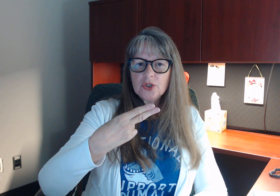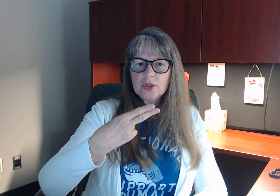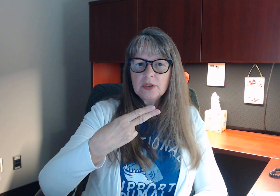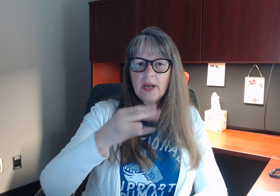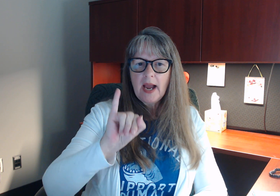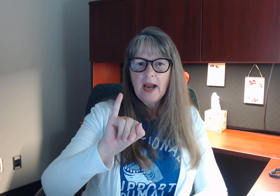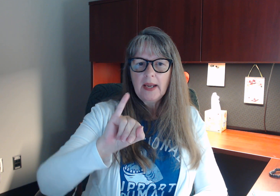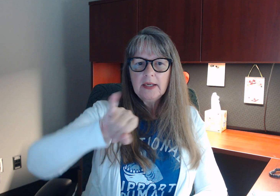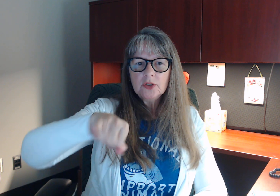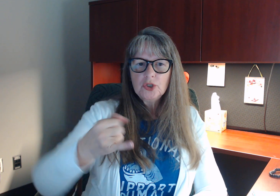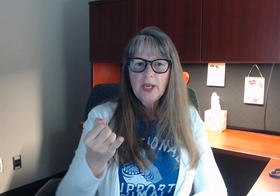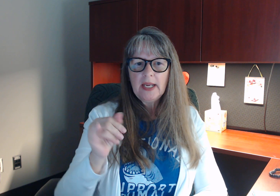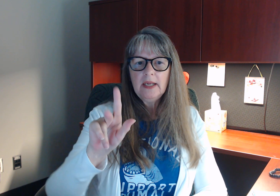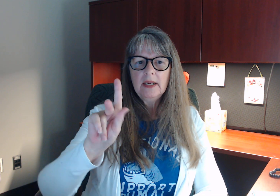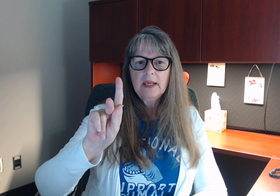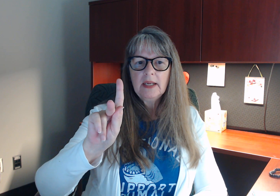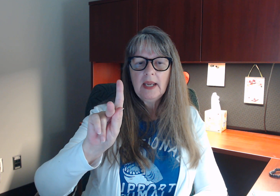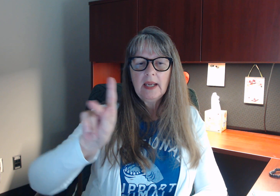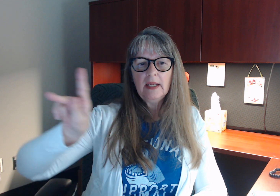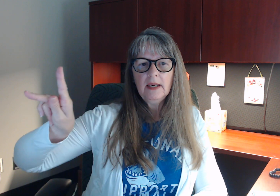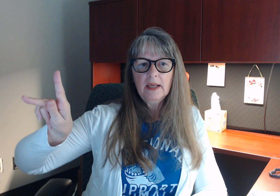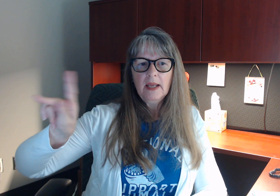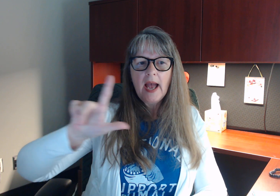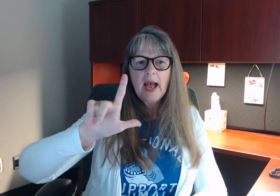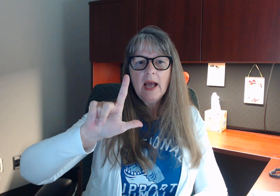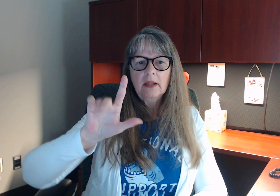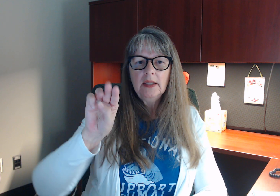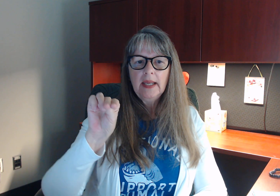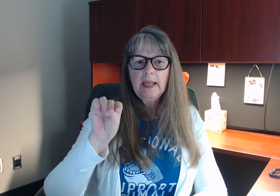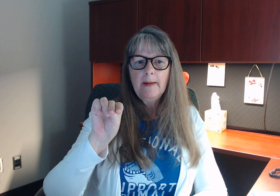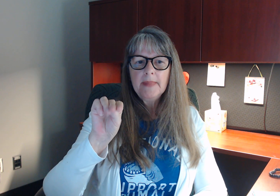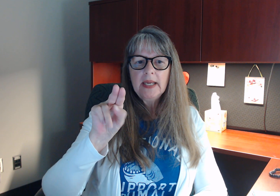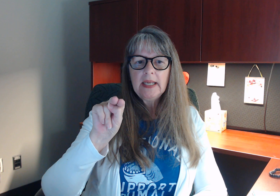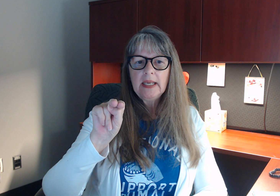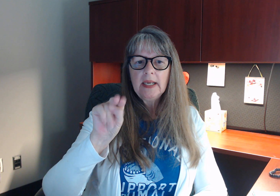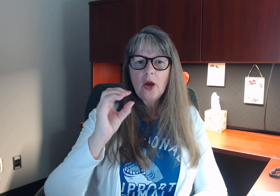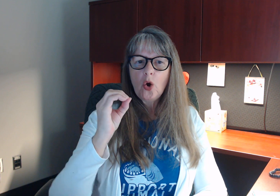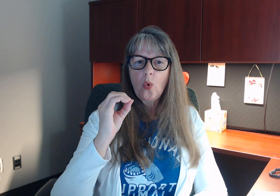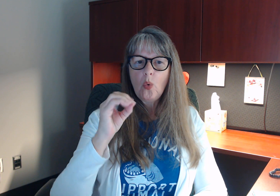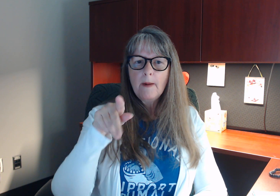H, I, J, K, L, M, N, O,